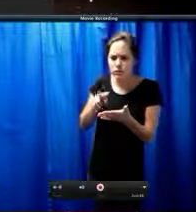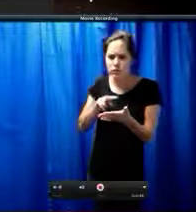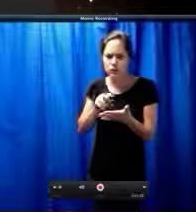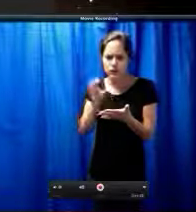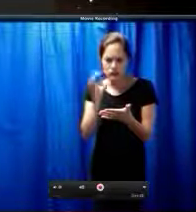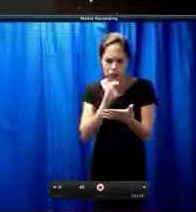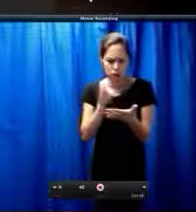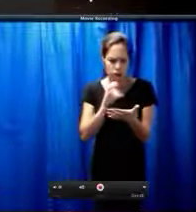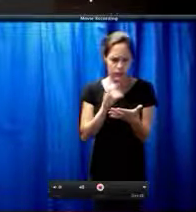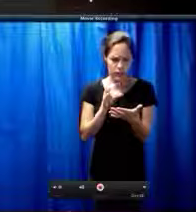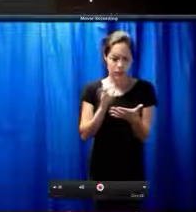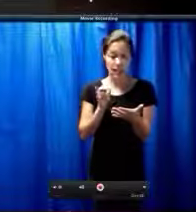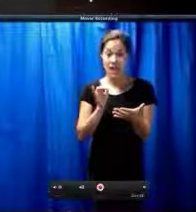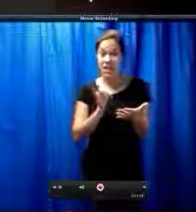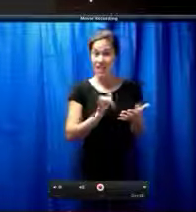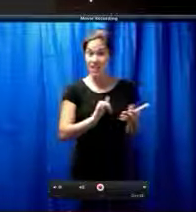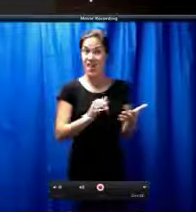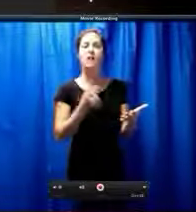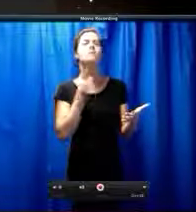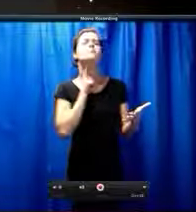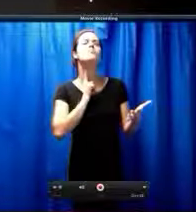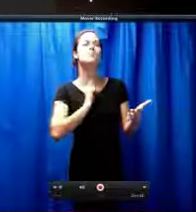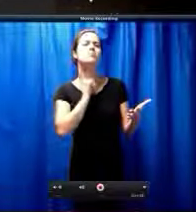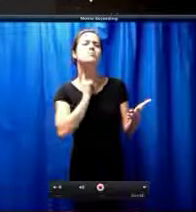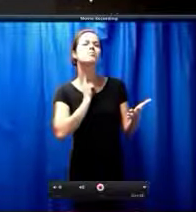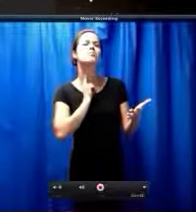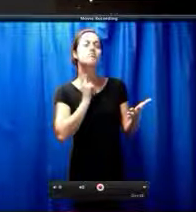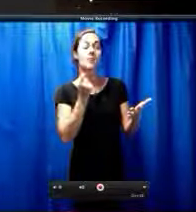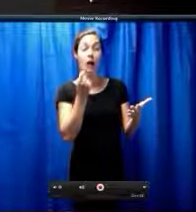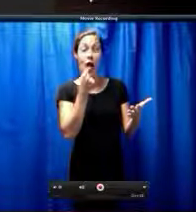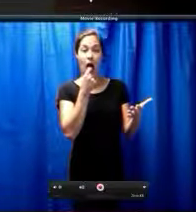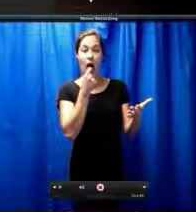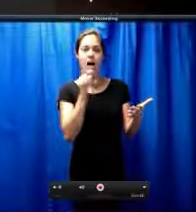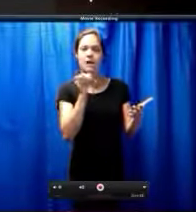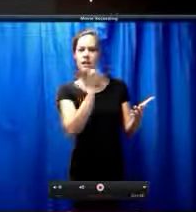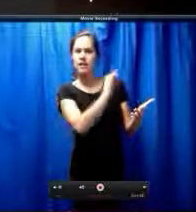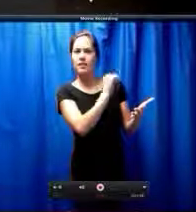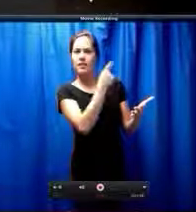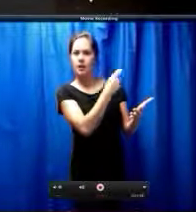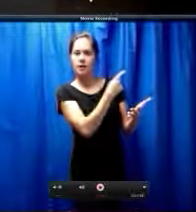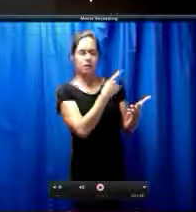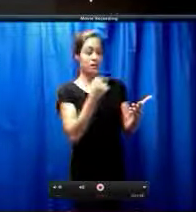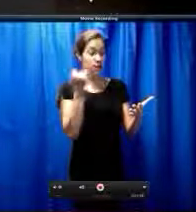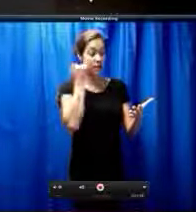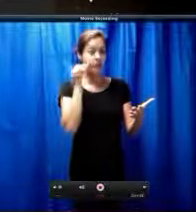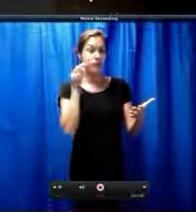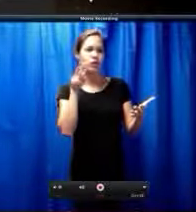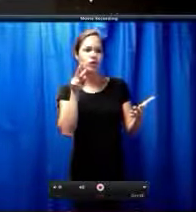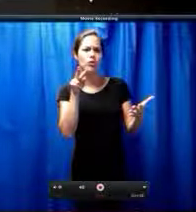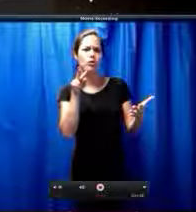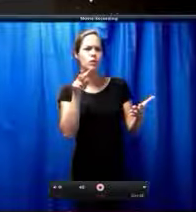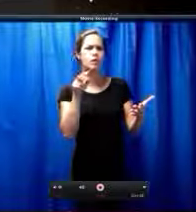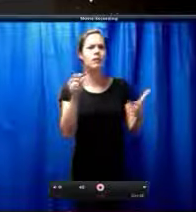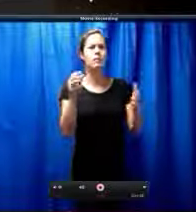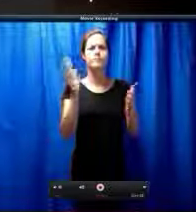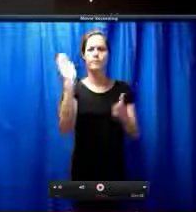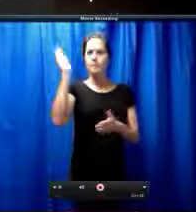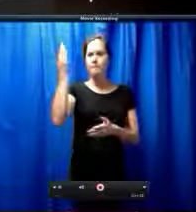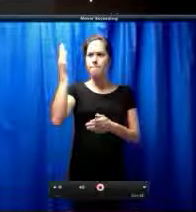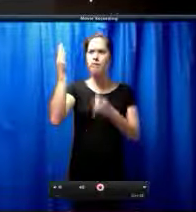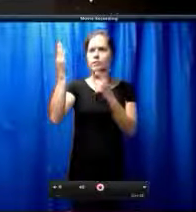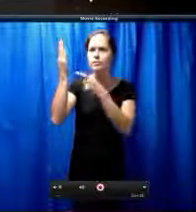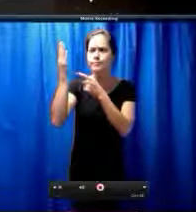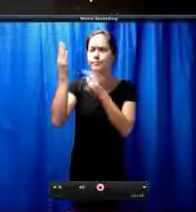this is the soft palate, or right in the back of their throat, here's the tongue. If you were to look in the back of your throat in a mirror, would you really think there's something wrong